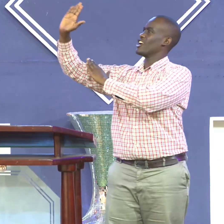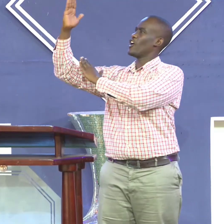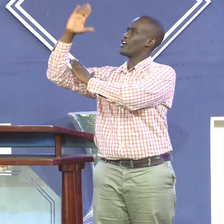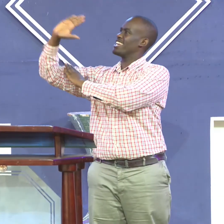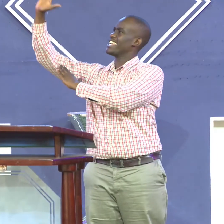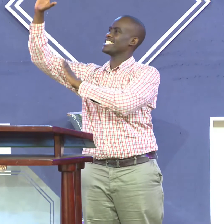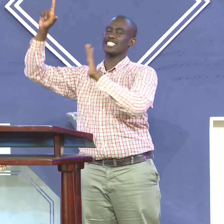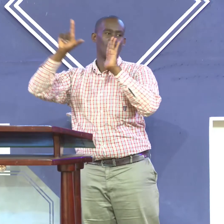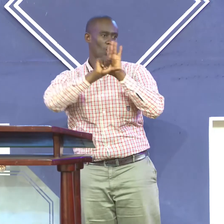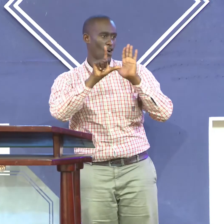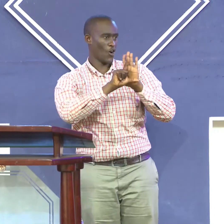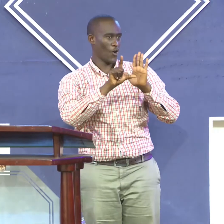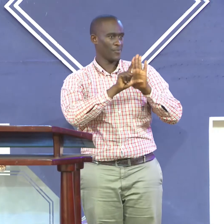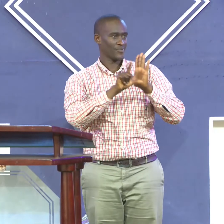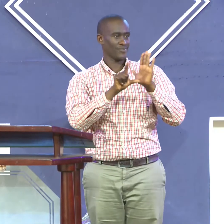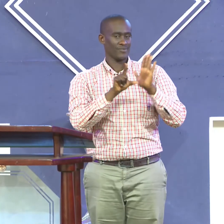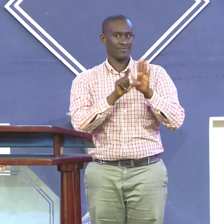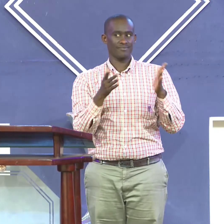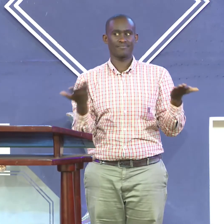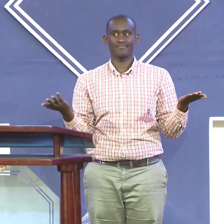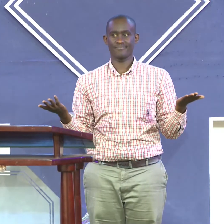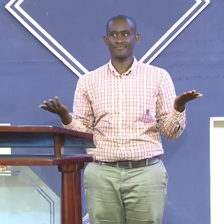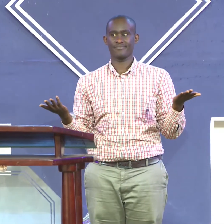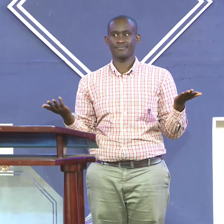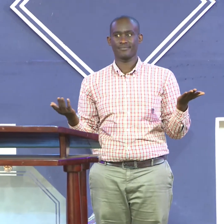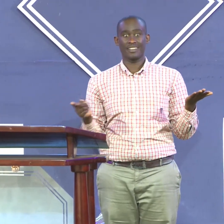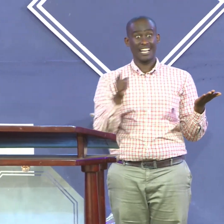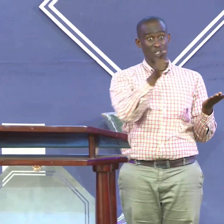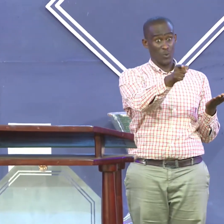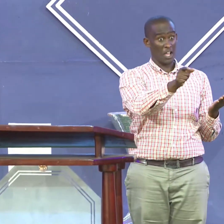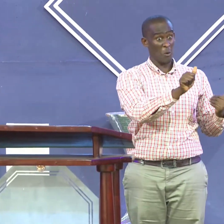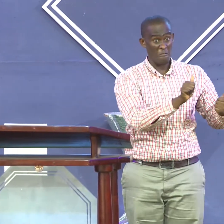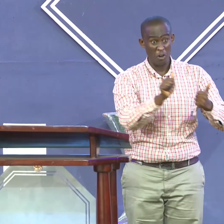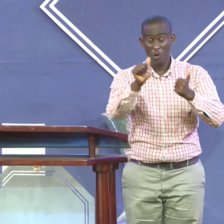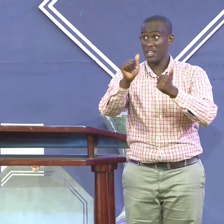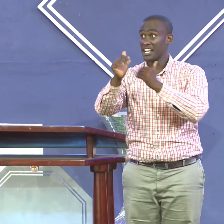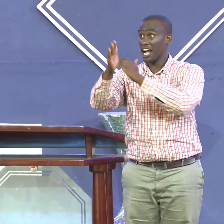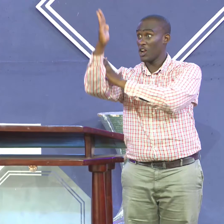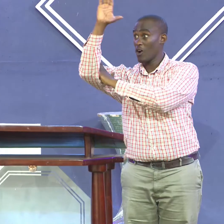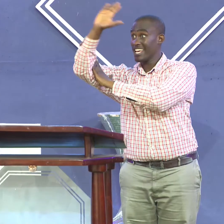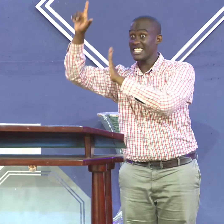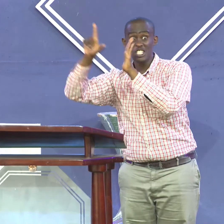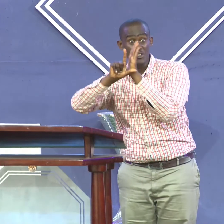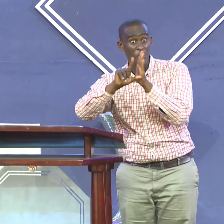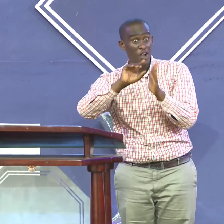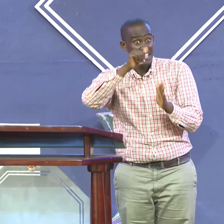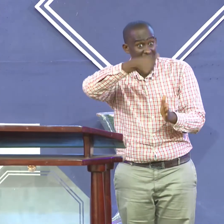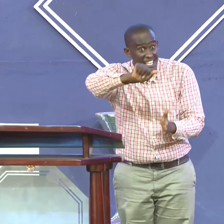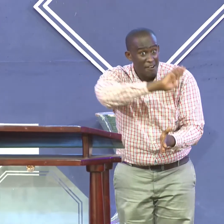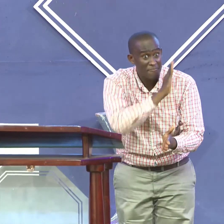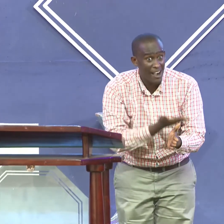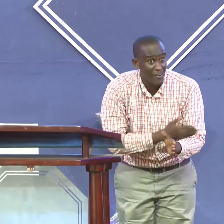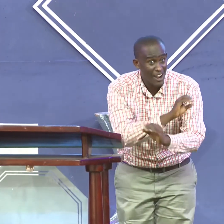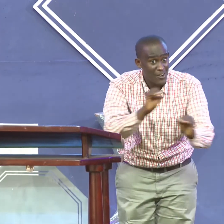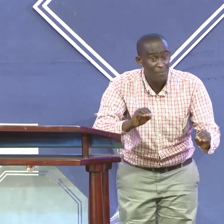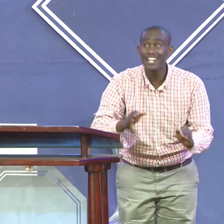walk in his ordinances when it is himself making us walk. When you're no longer doing the law of God by your